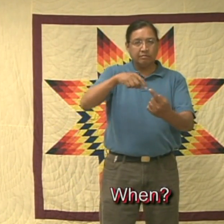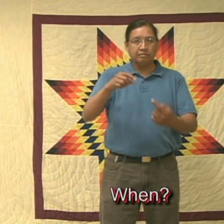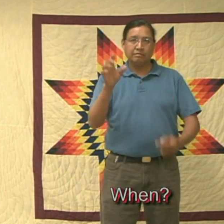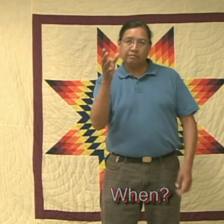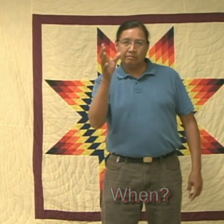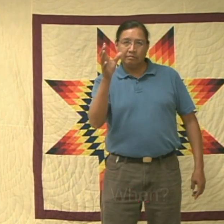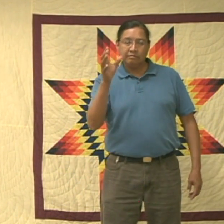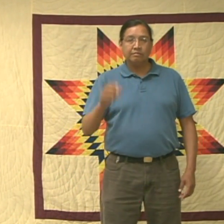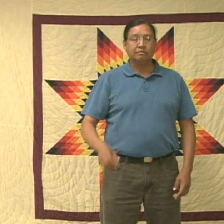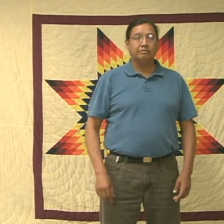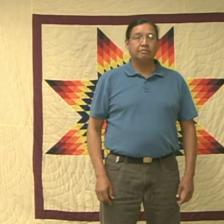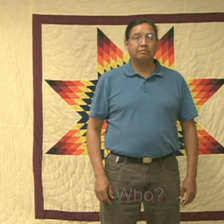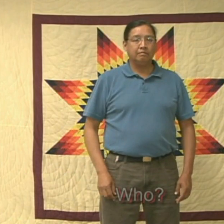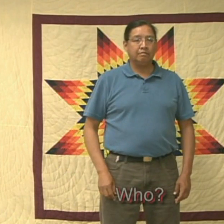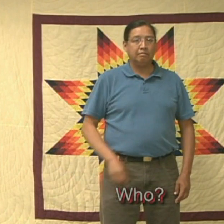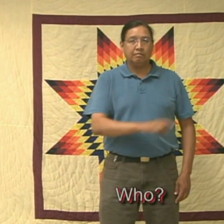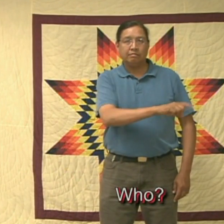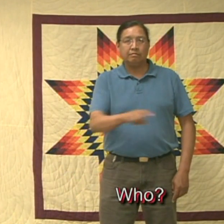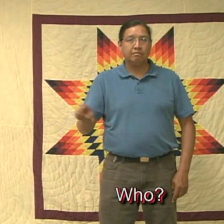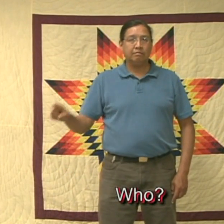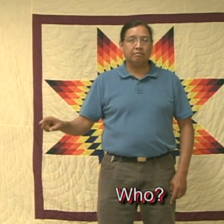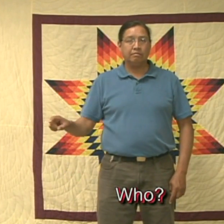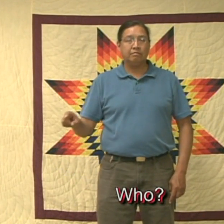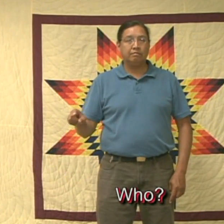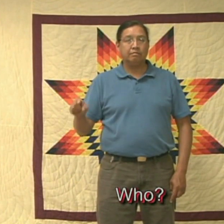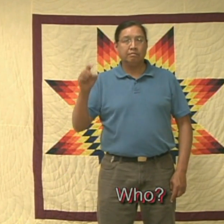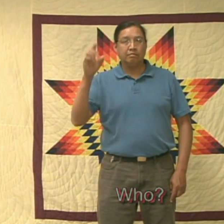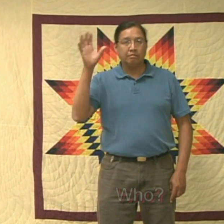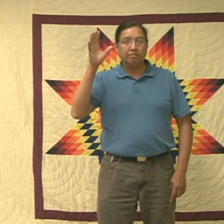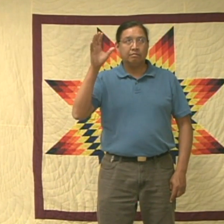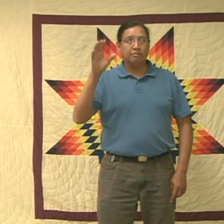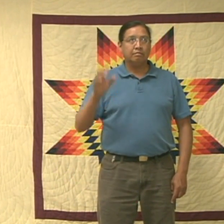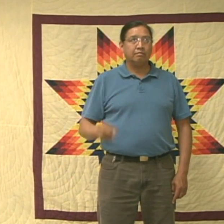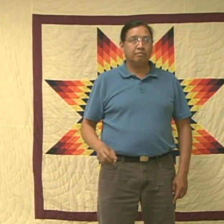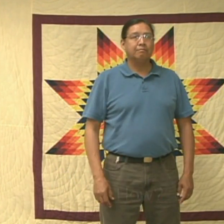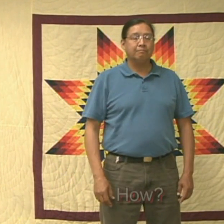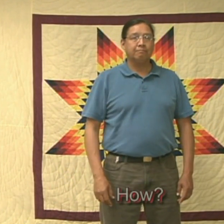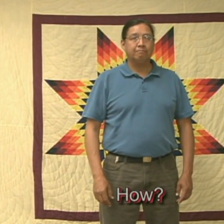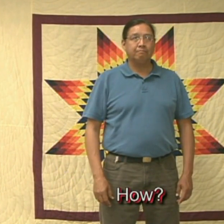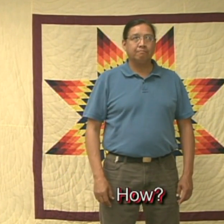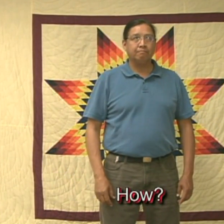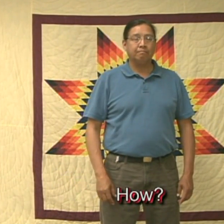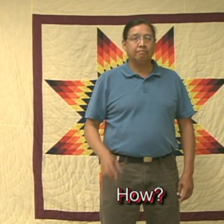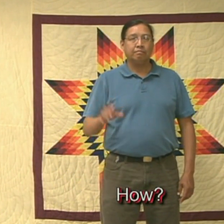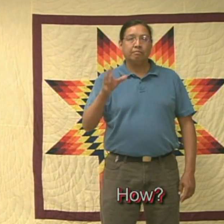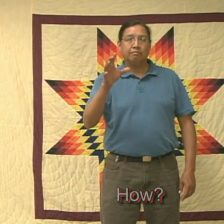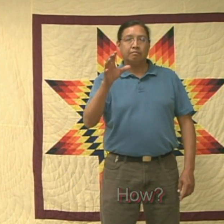Dohan. Due. Doked.